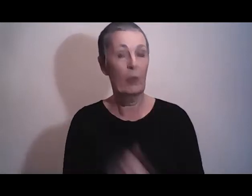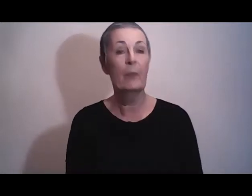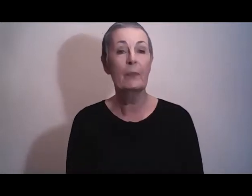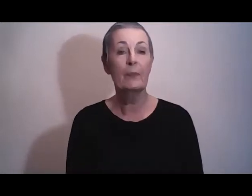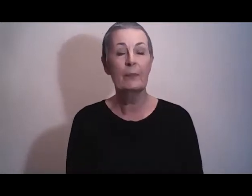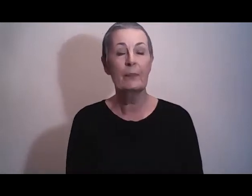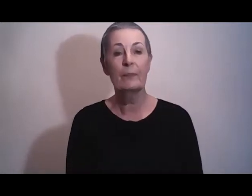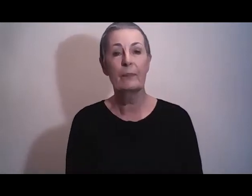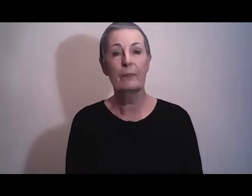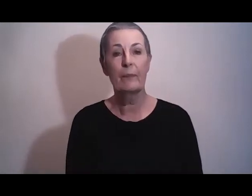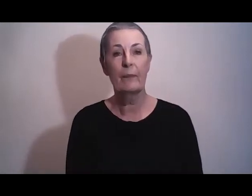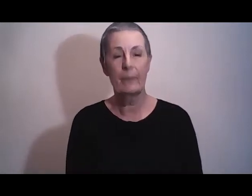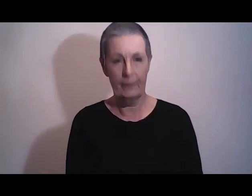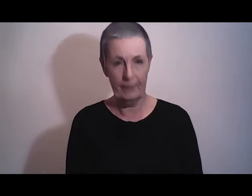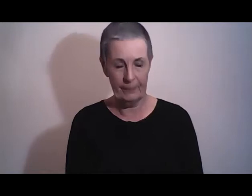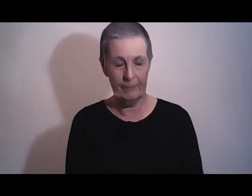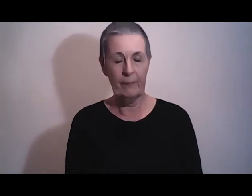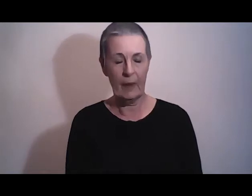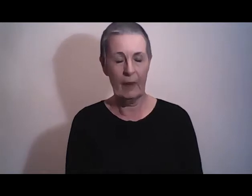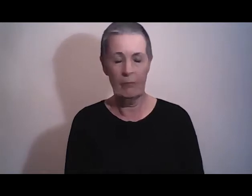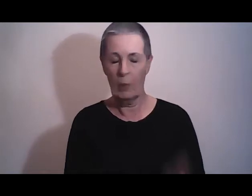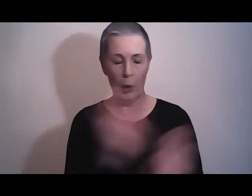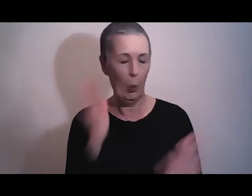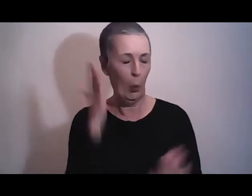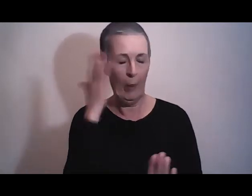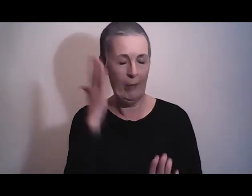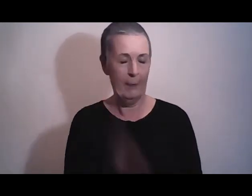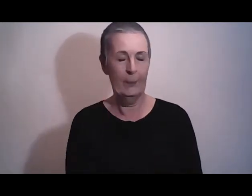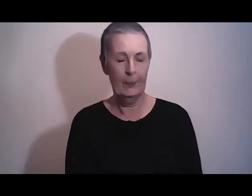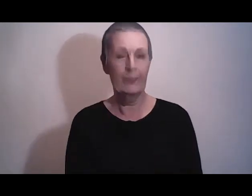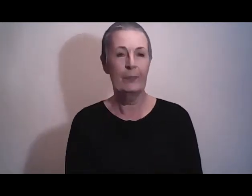will work around that. Okay.